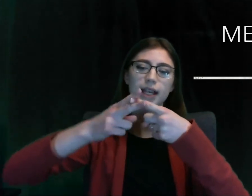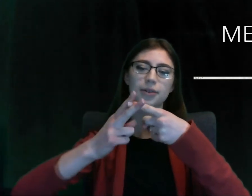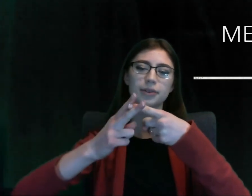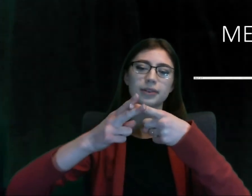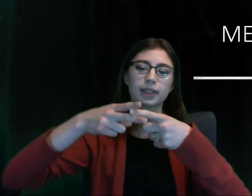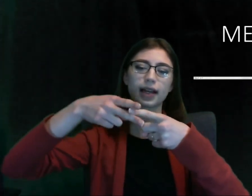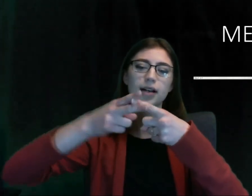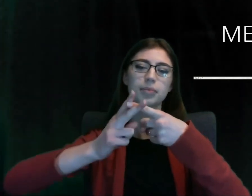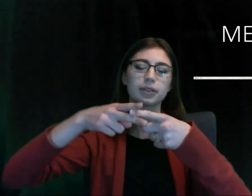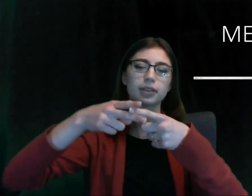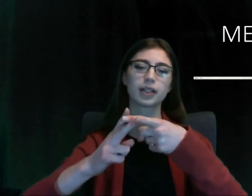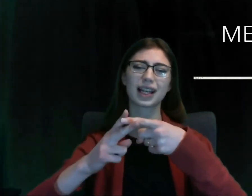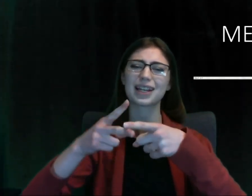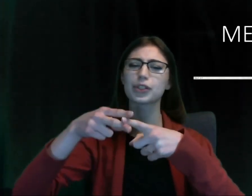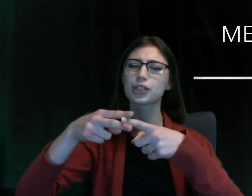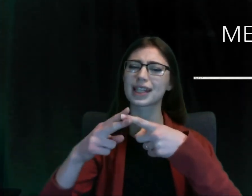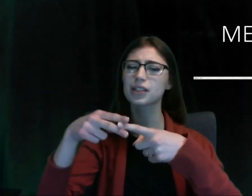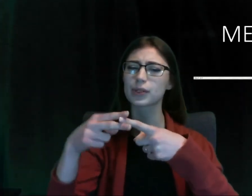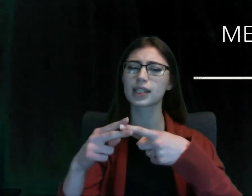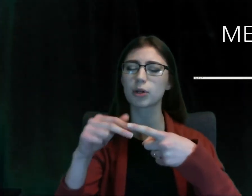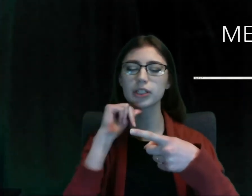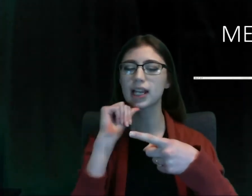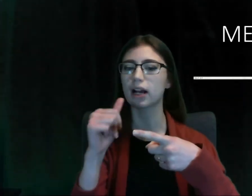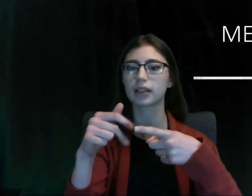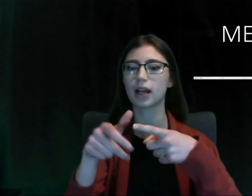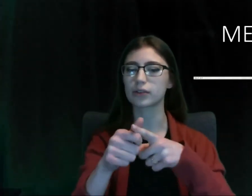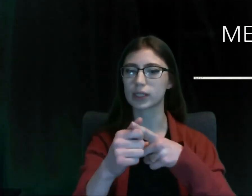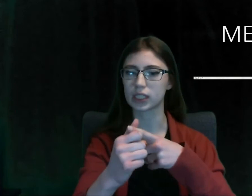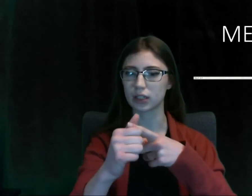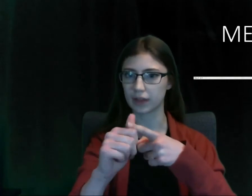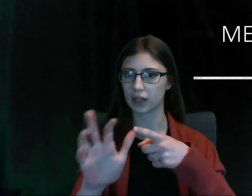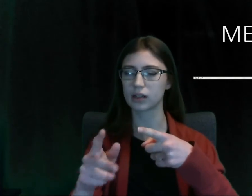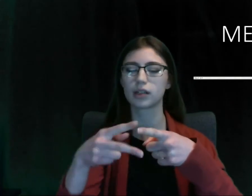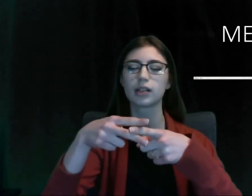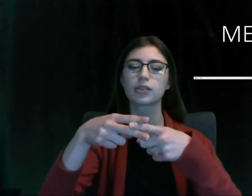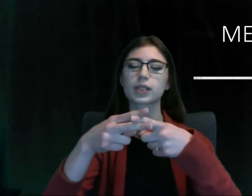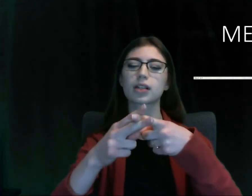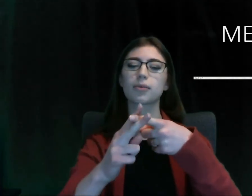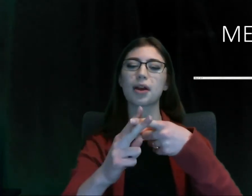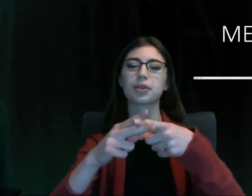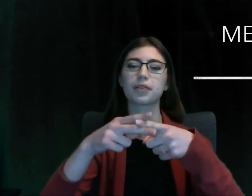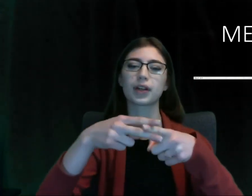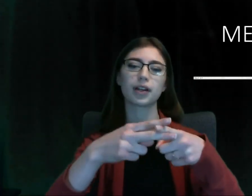down and up. Kind of a slight twisting motion, not twisting your finger, twisting around your finger.